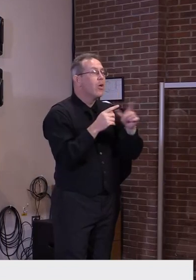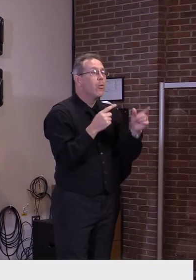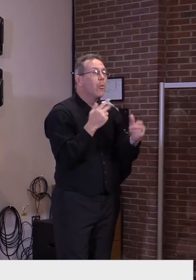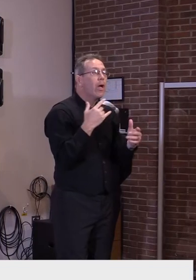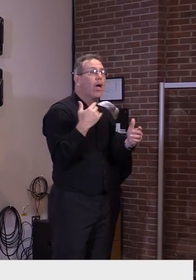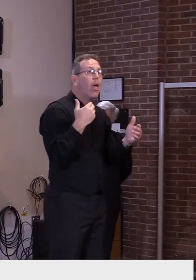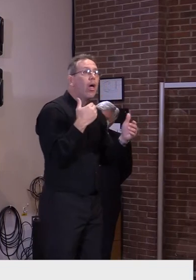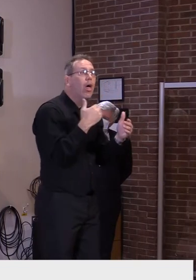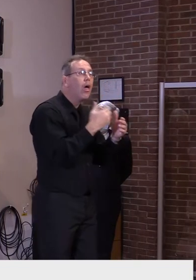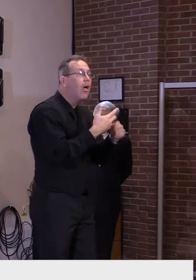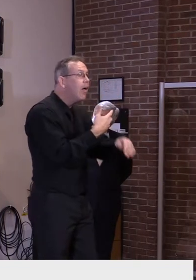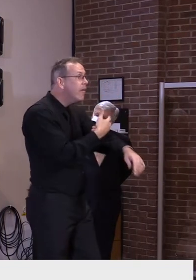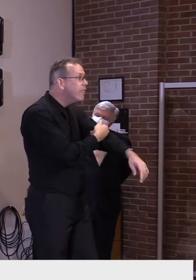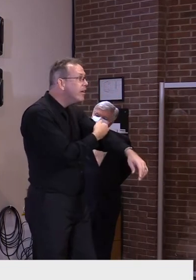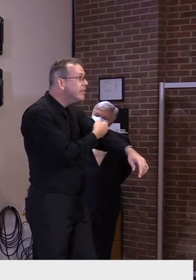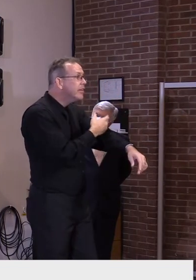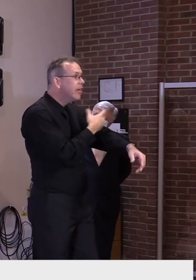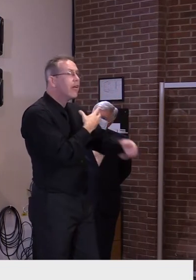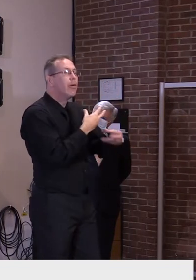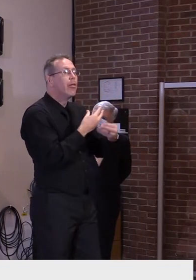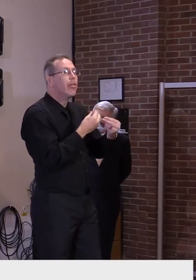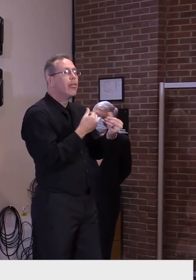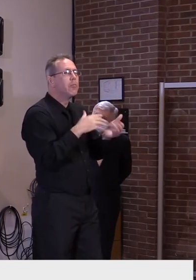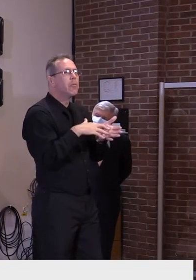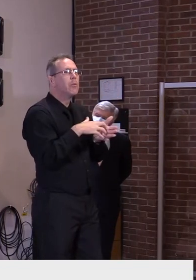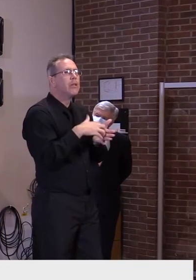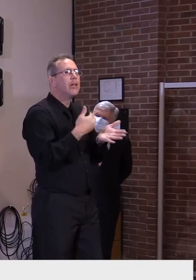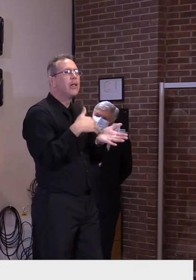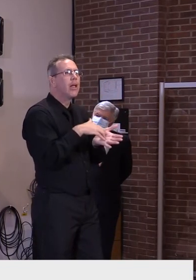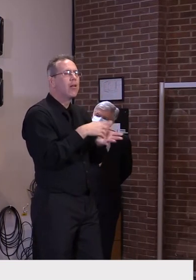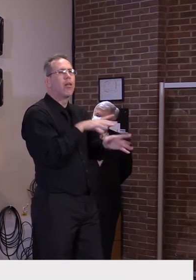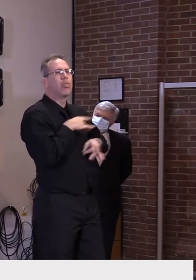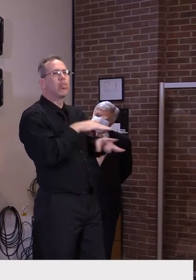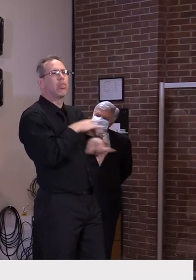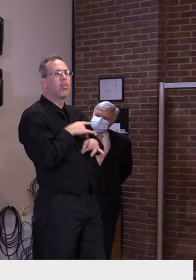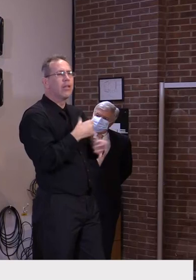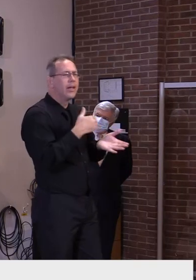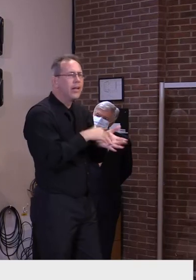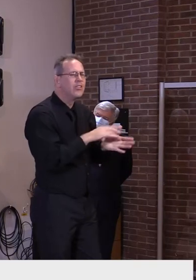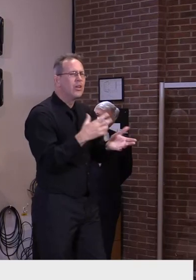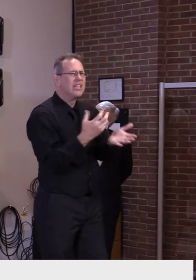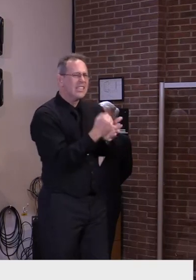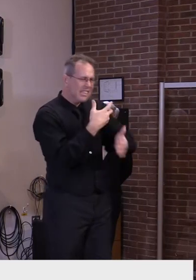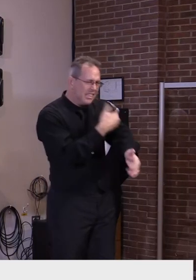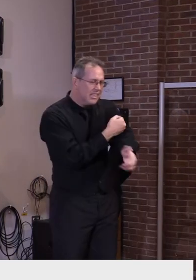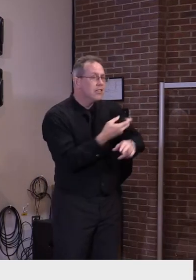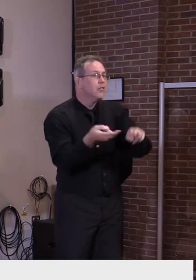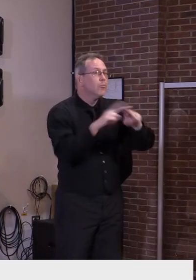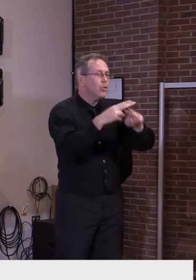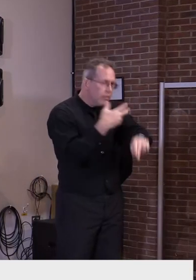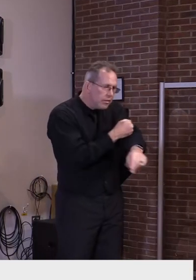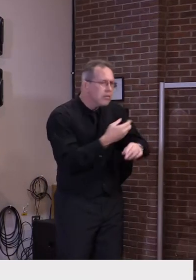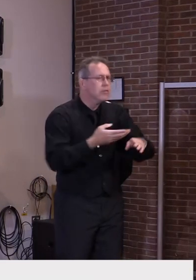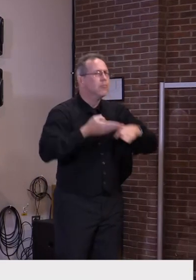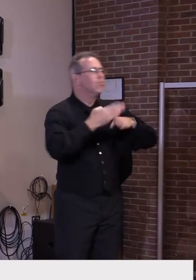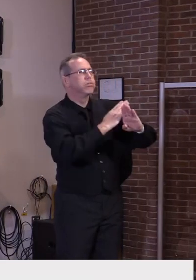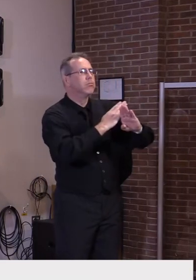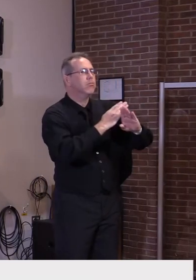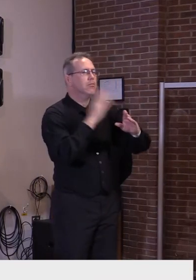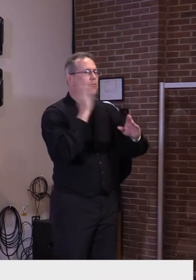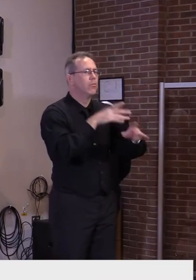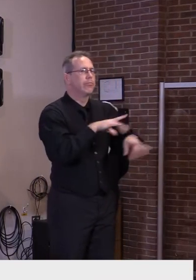People just need to present and get their booster shot, and we've made it very easy for them to do that and really have tried